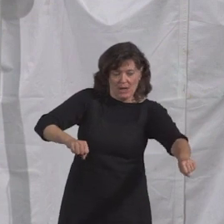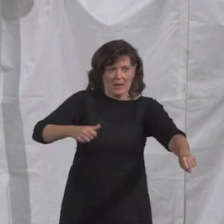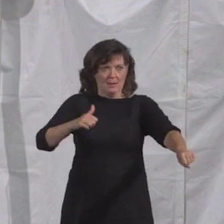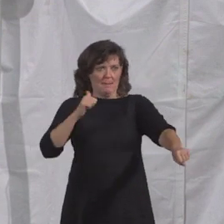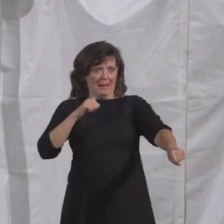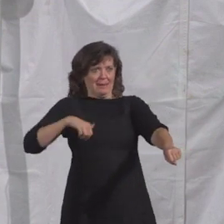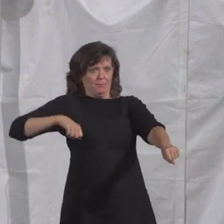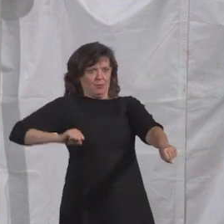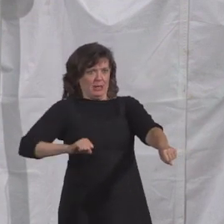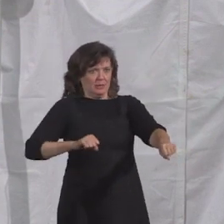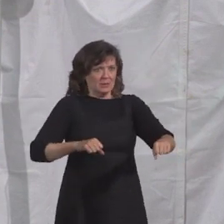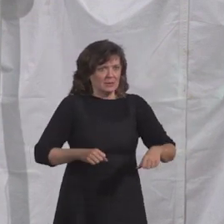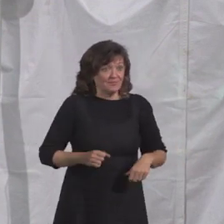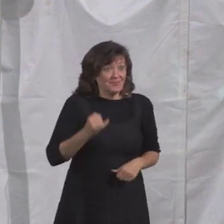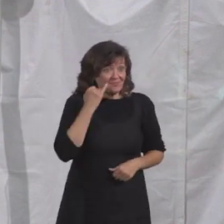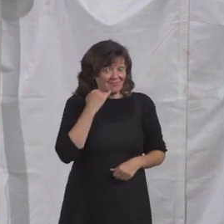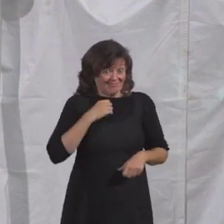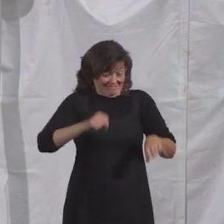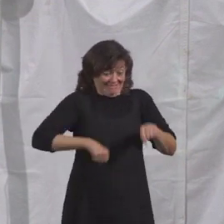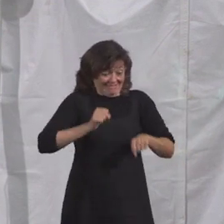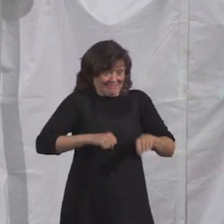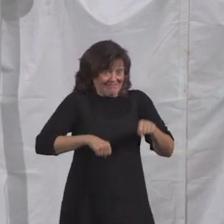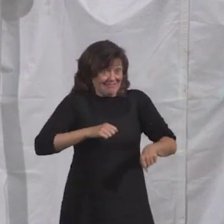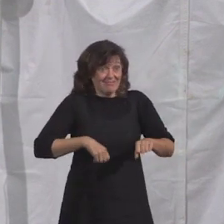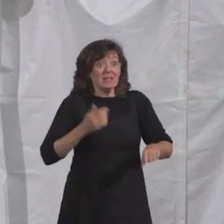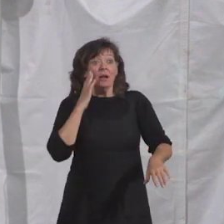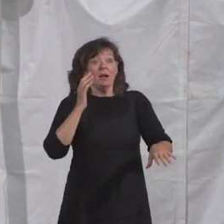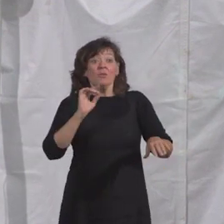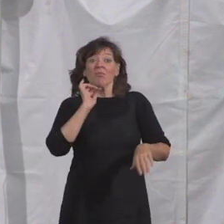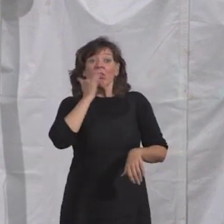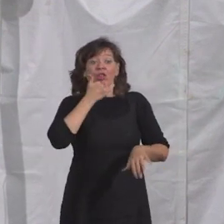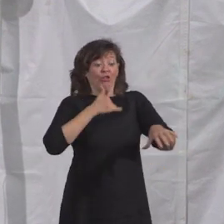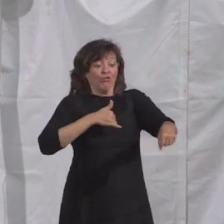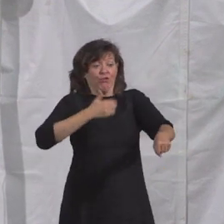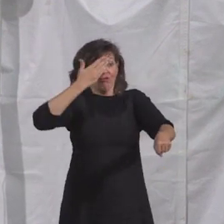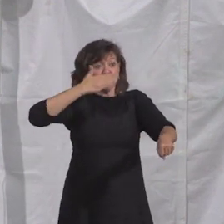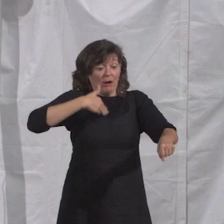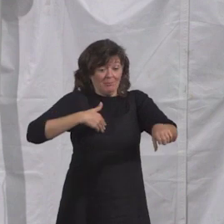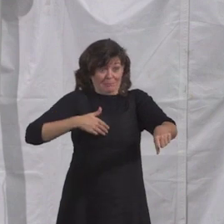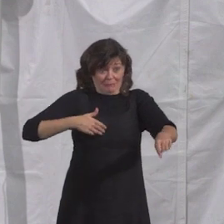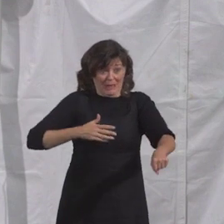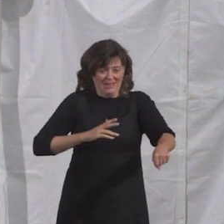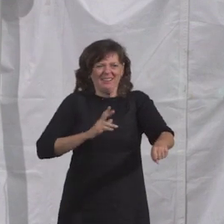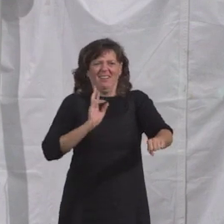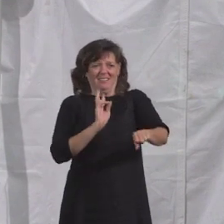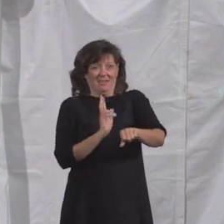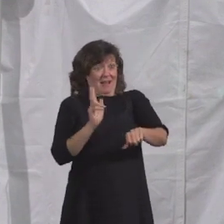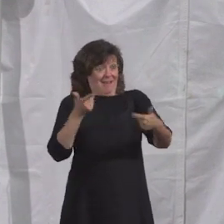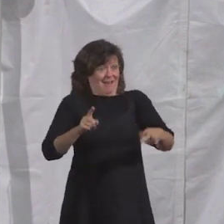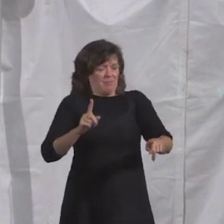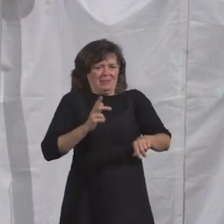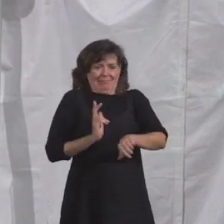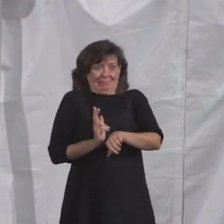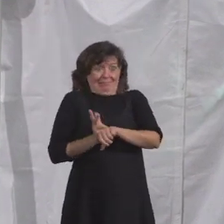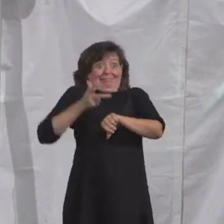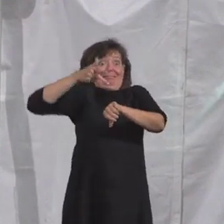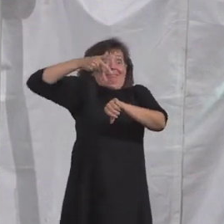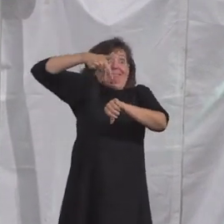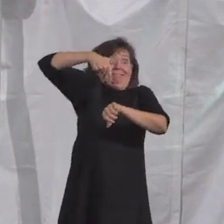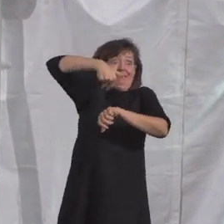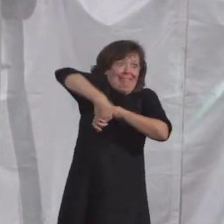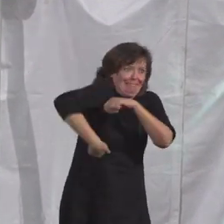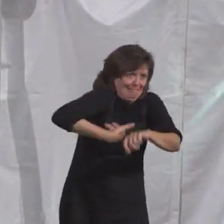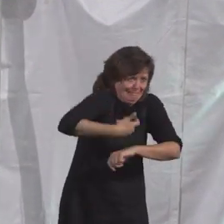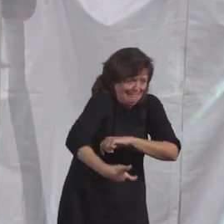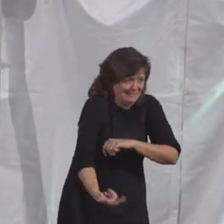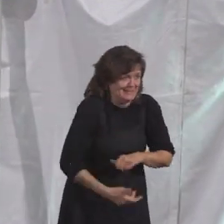front brake, yeah, you're going to cartwheel. And so we're going down the hill, and now Nora was a little bit behind us.